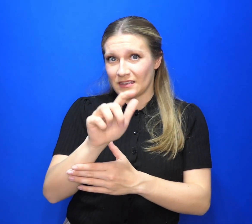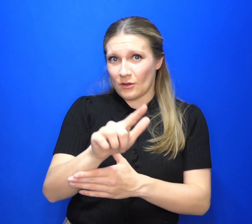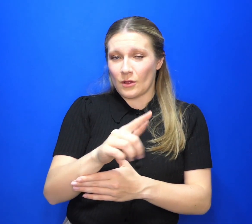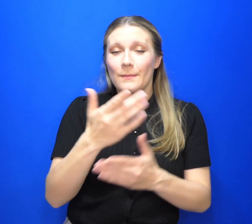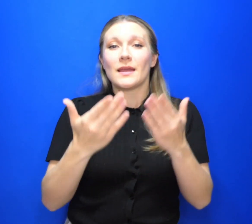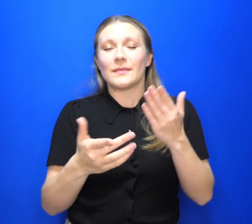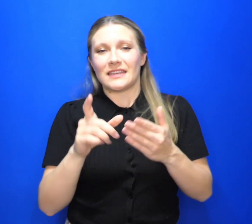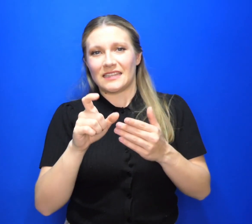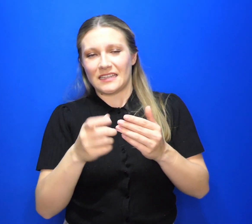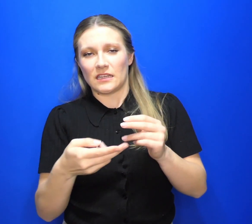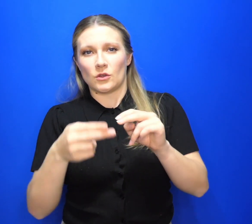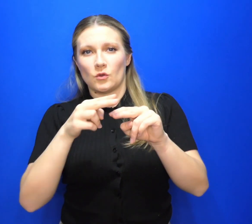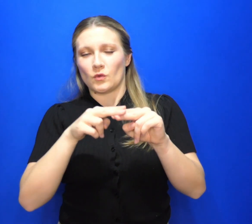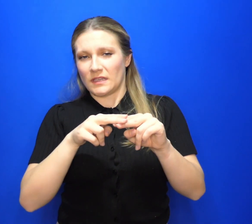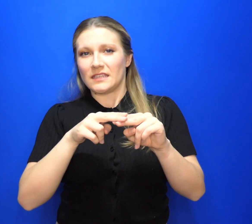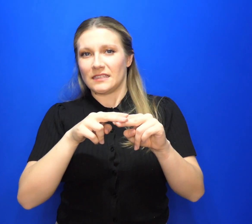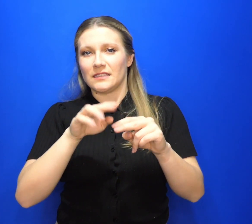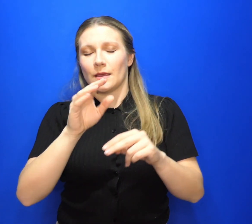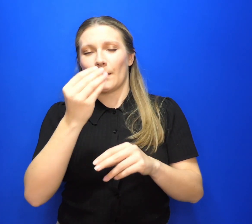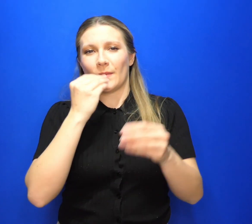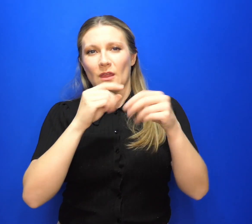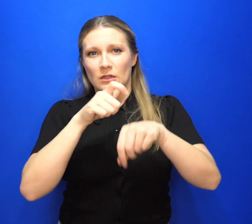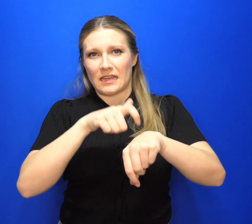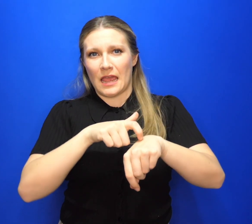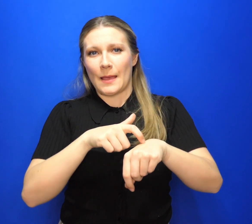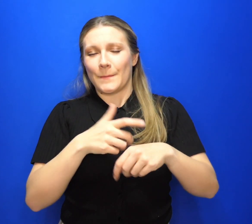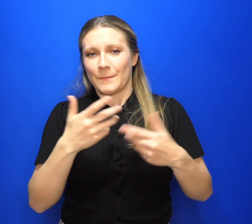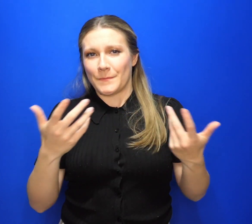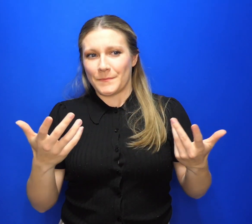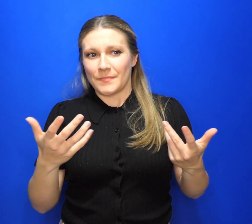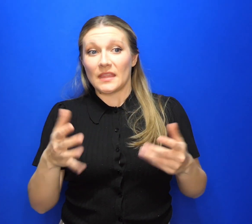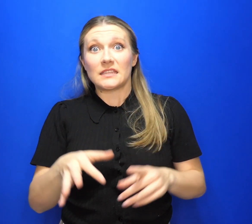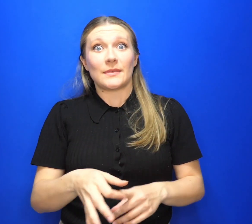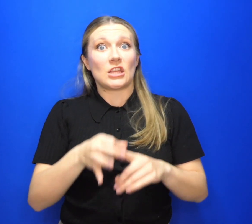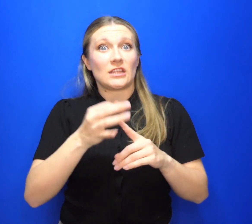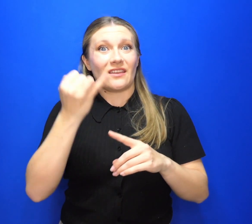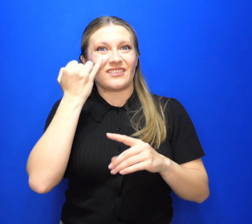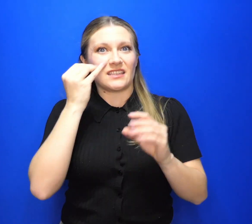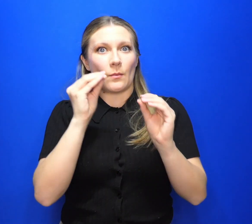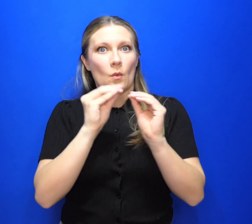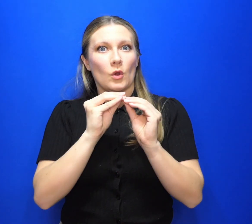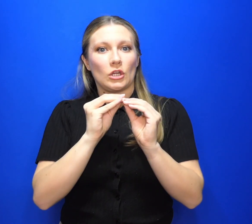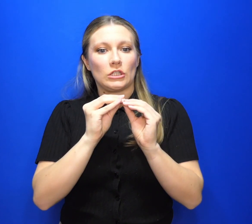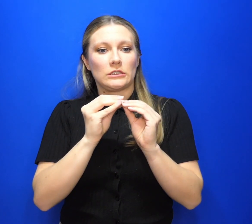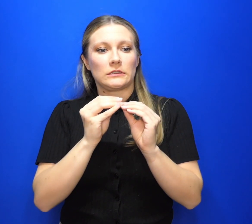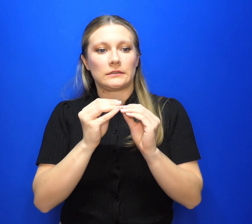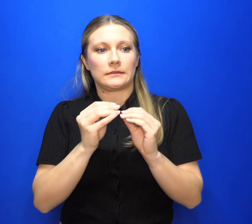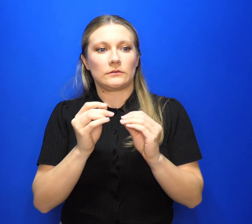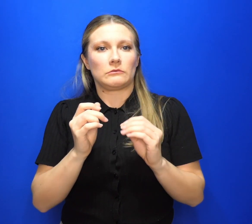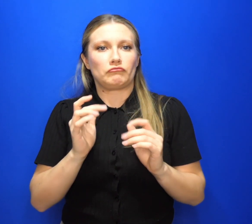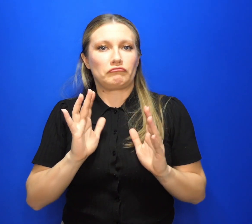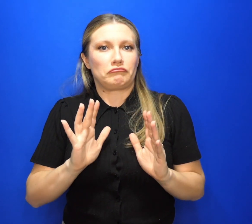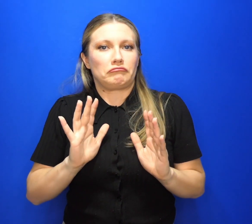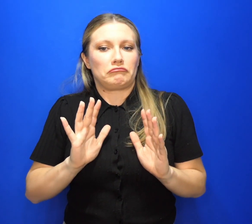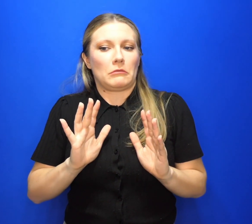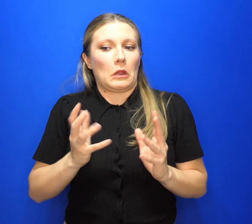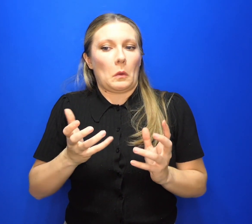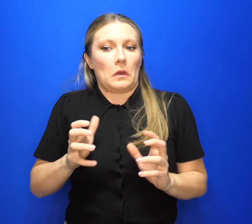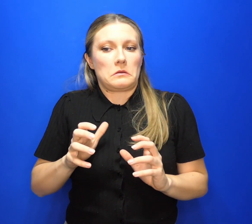covering meal times, especially if they've been very, very, very conservative. But I mean, with high blood sugars, regardless